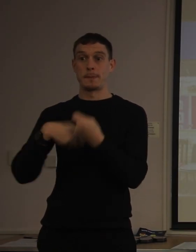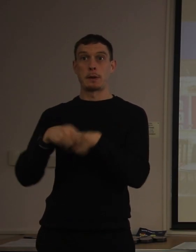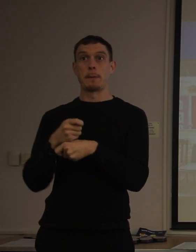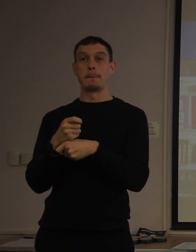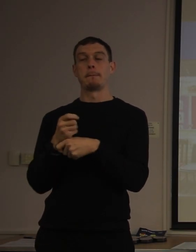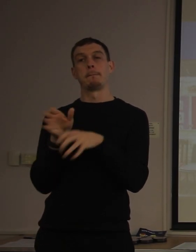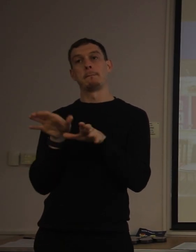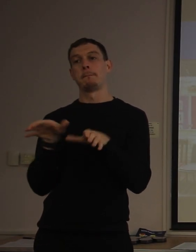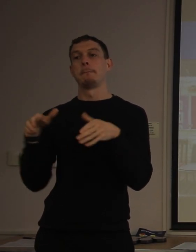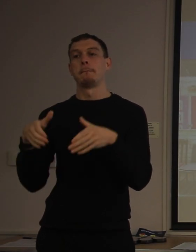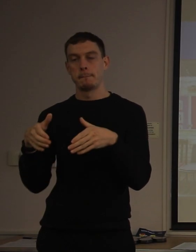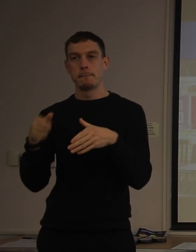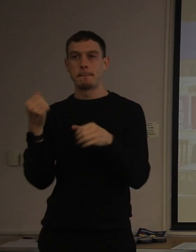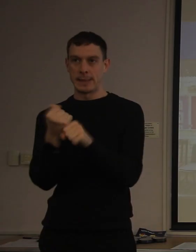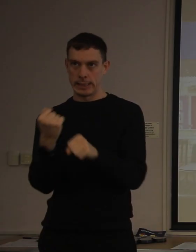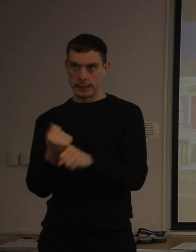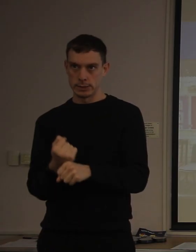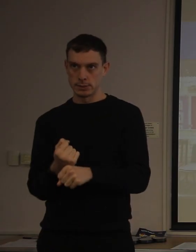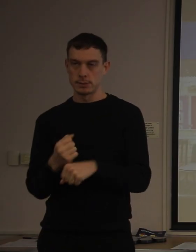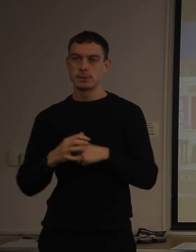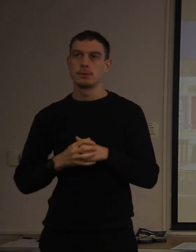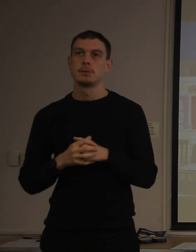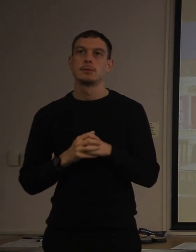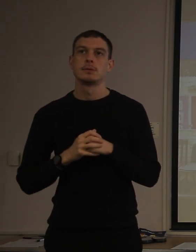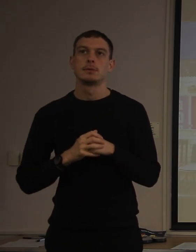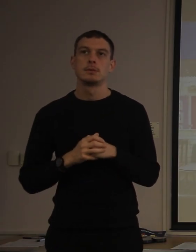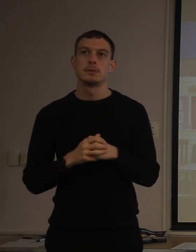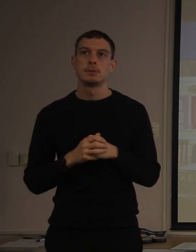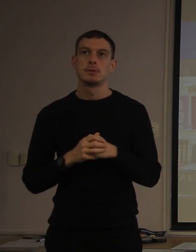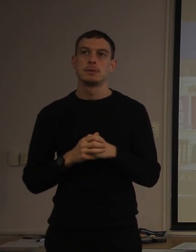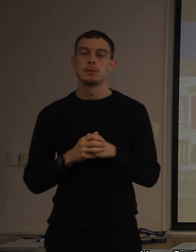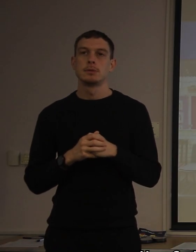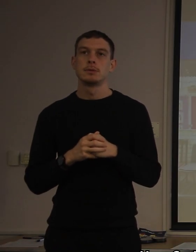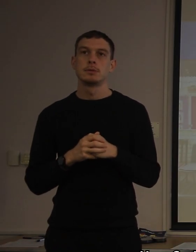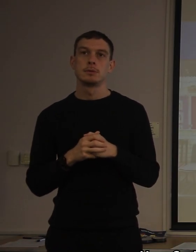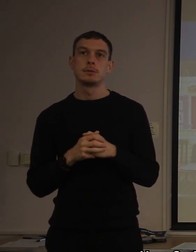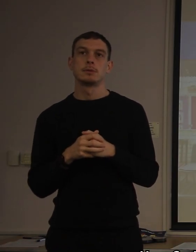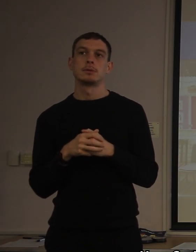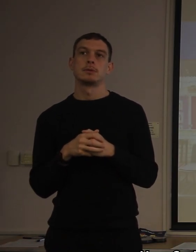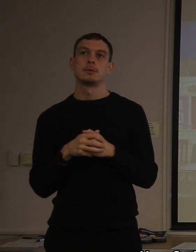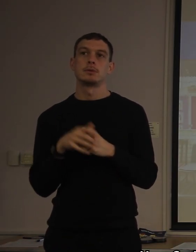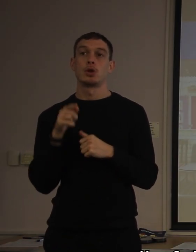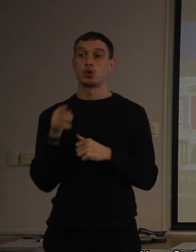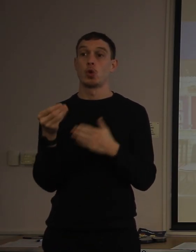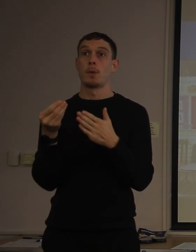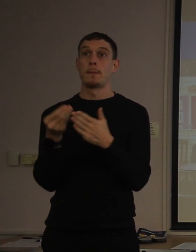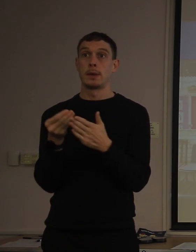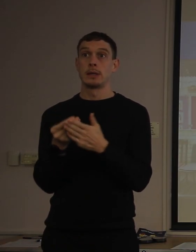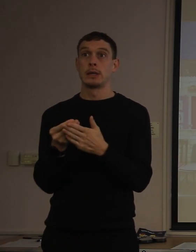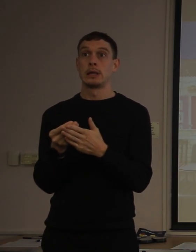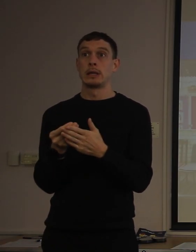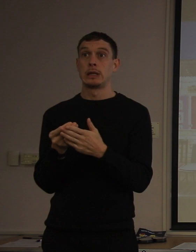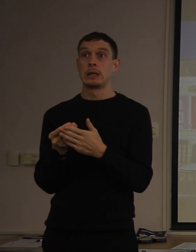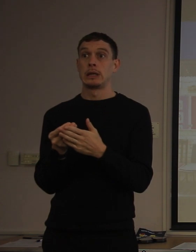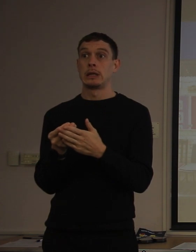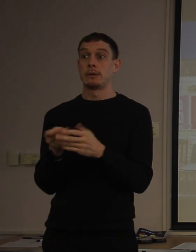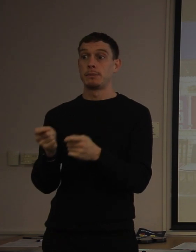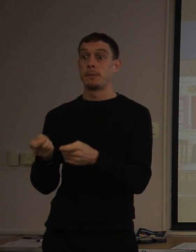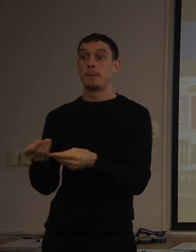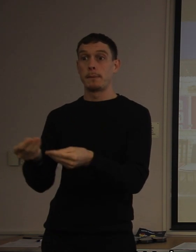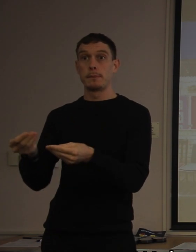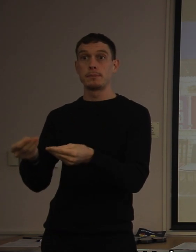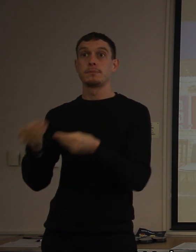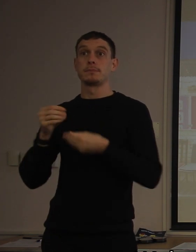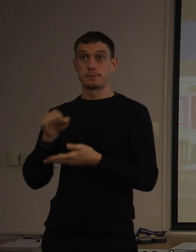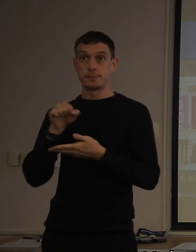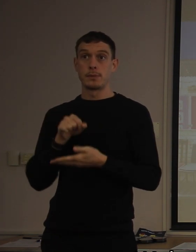So everything that they make is all of the money that they make from it is going back to support Forth